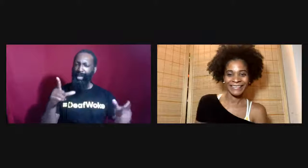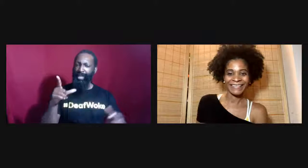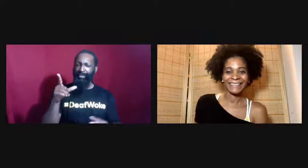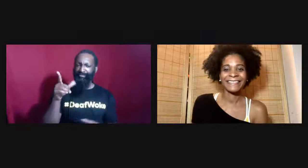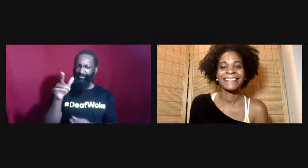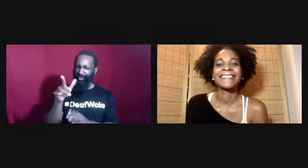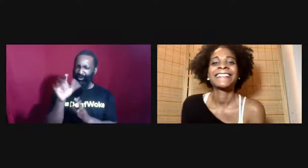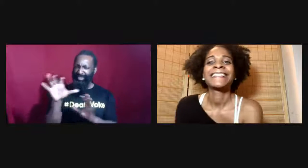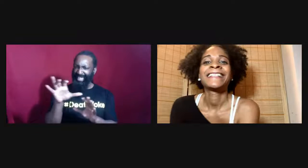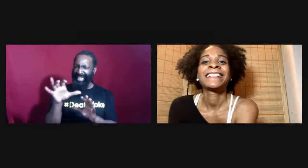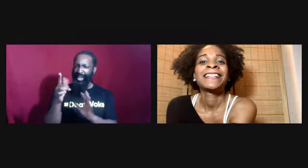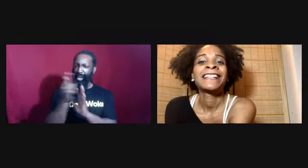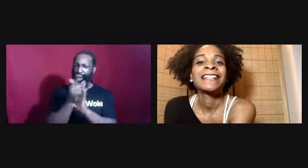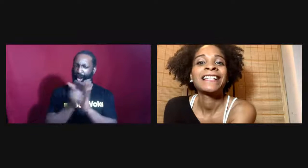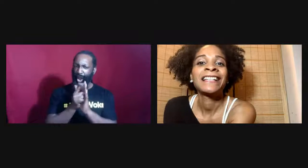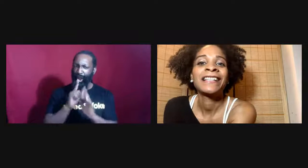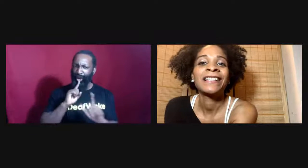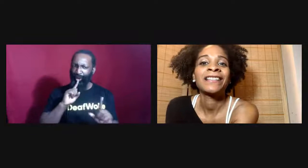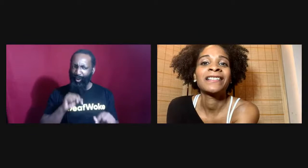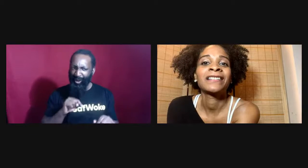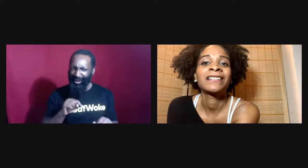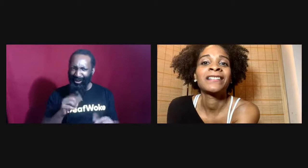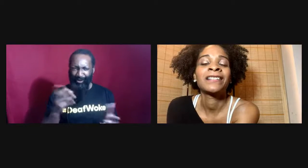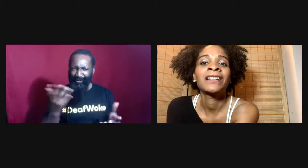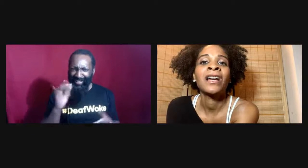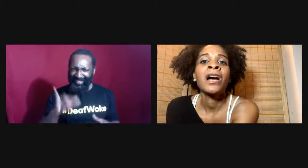You never know what the future can hold.